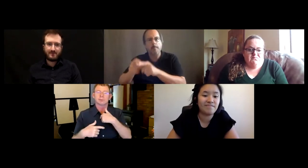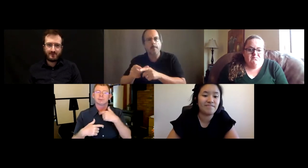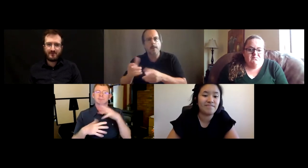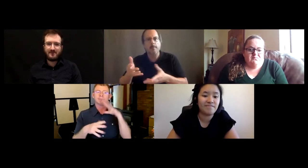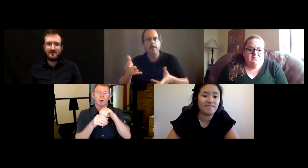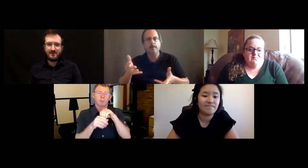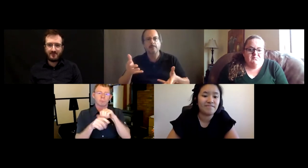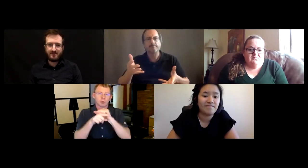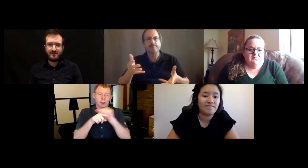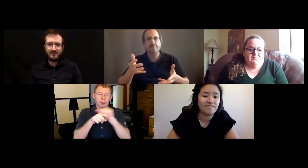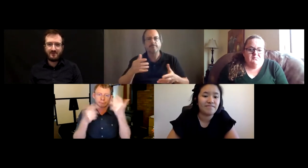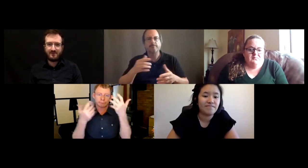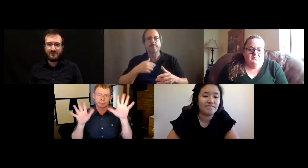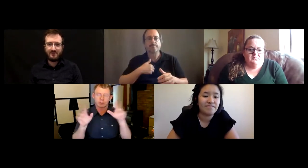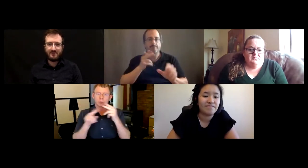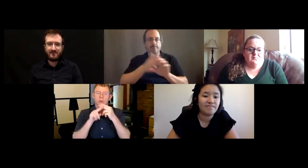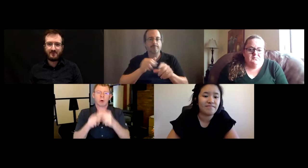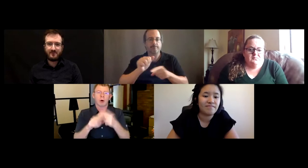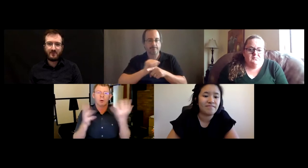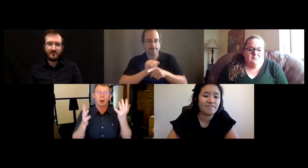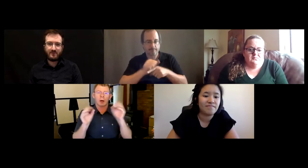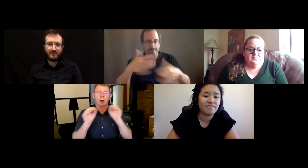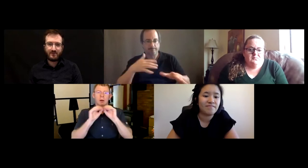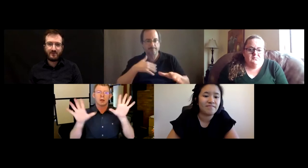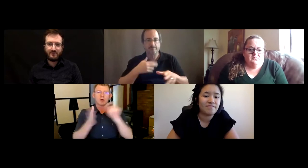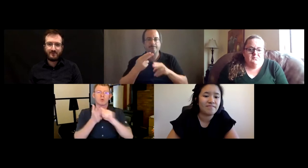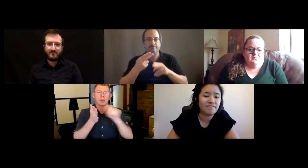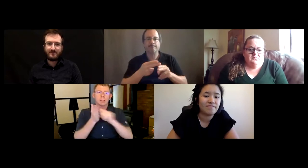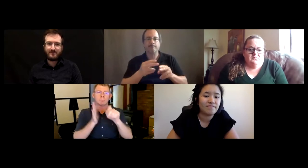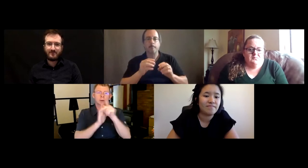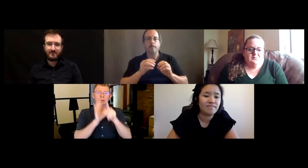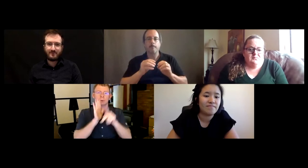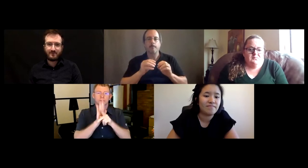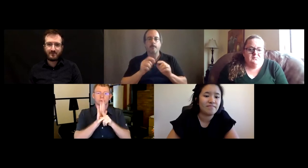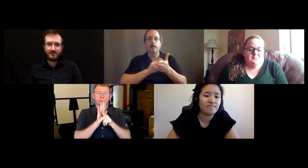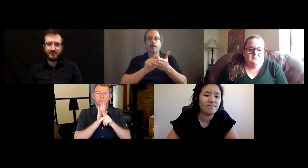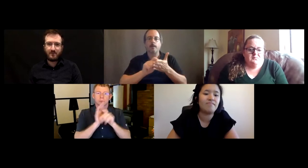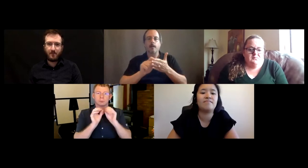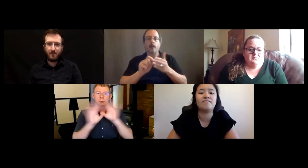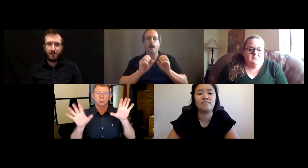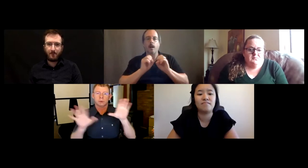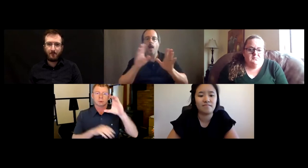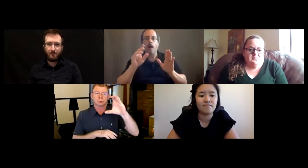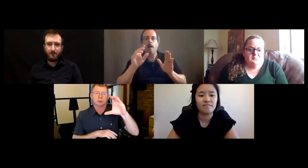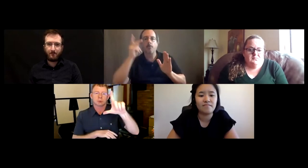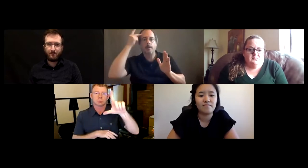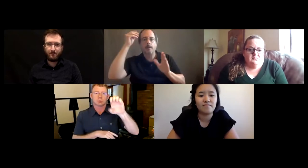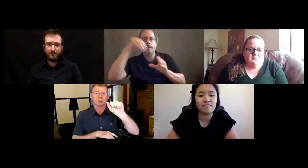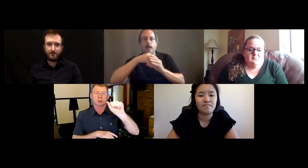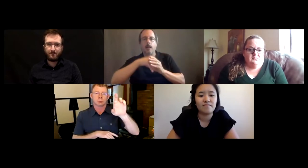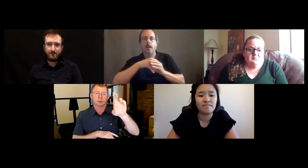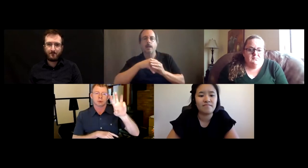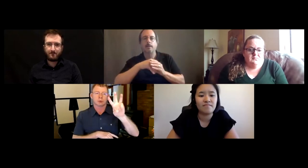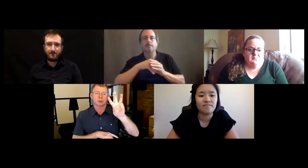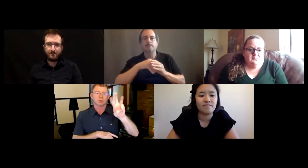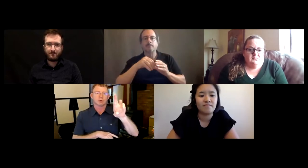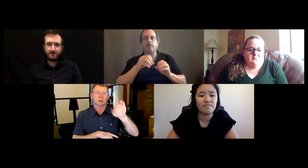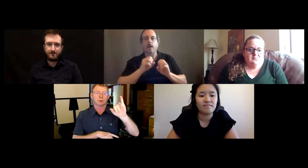workplace. Sometimes vocabulary is very advanced, and I work on a